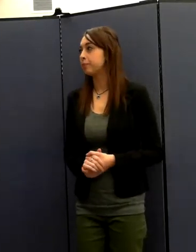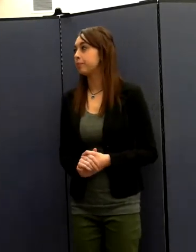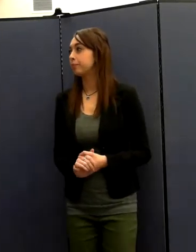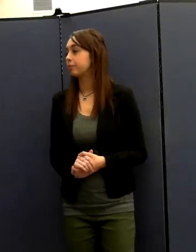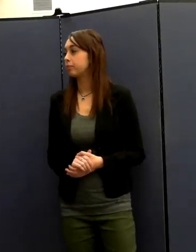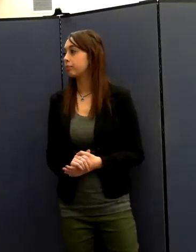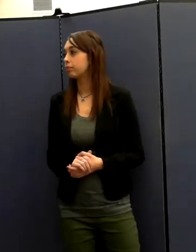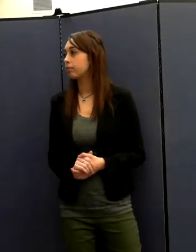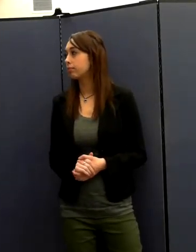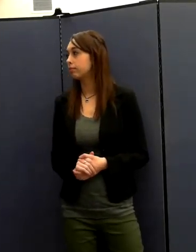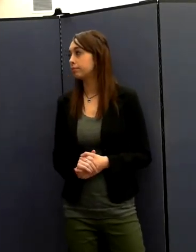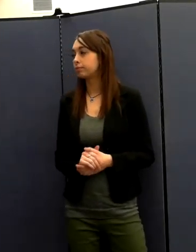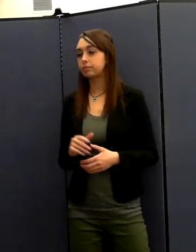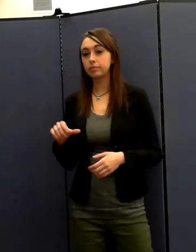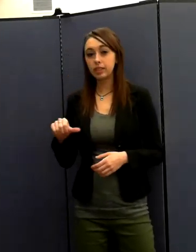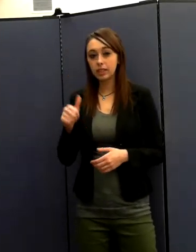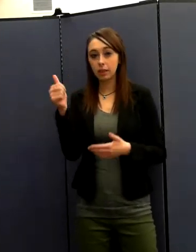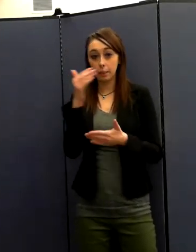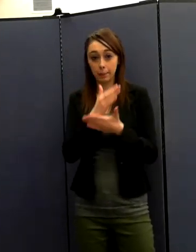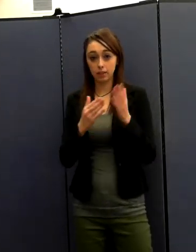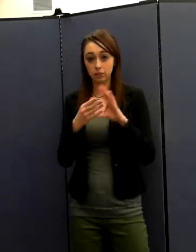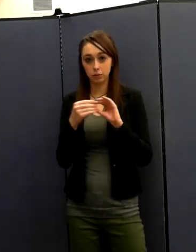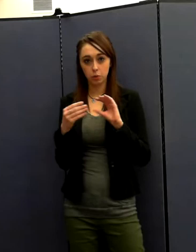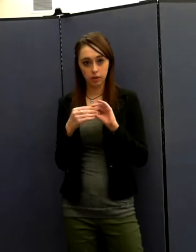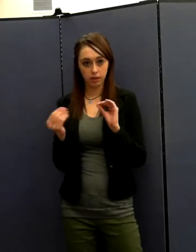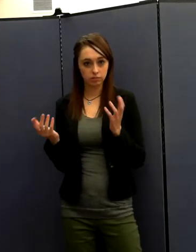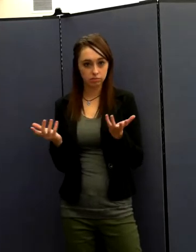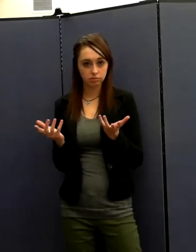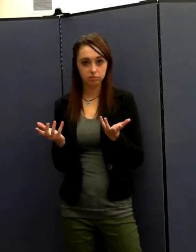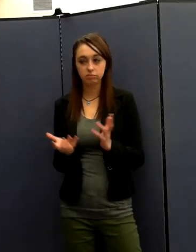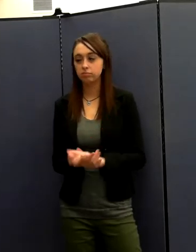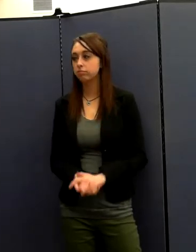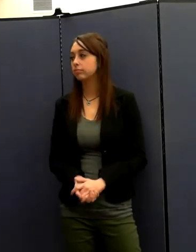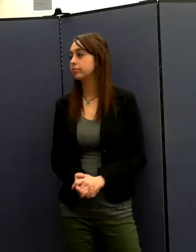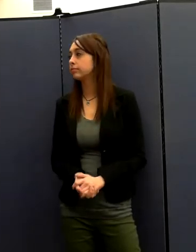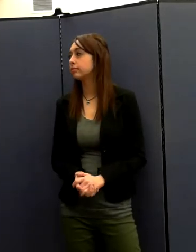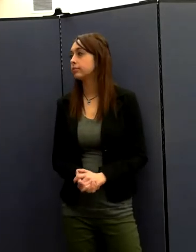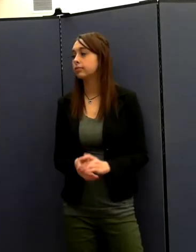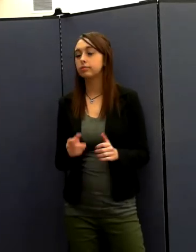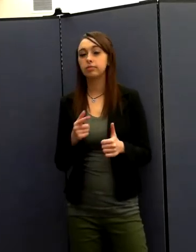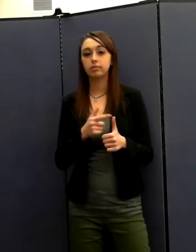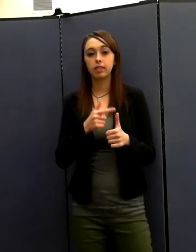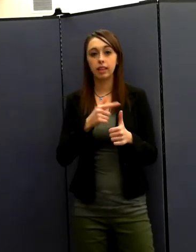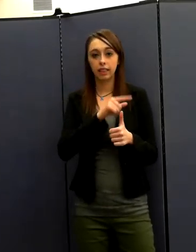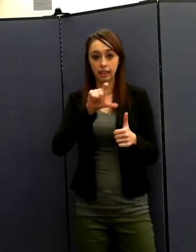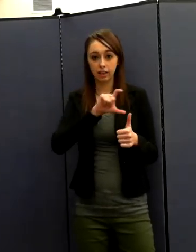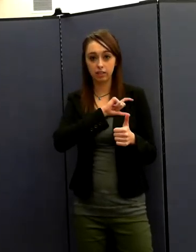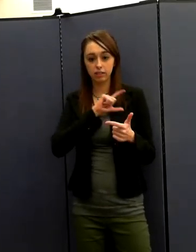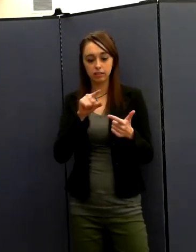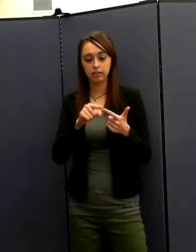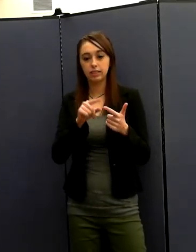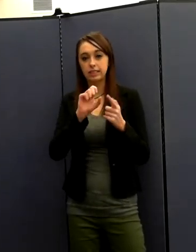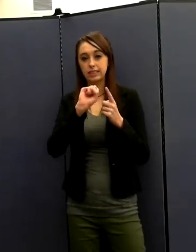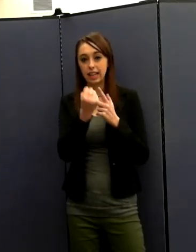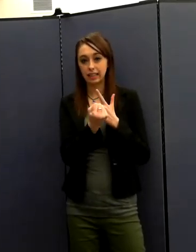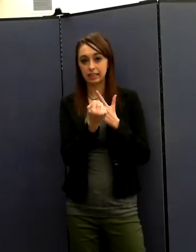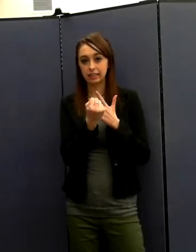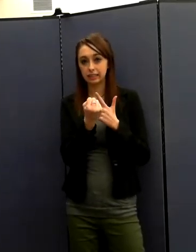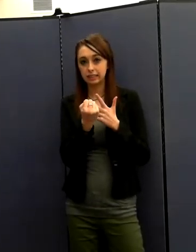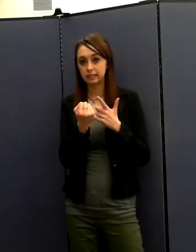All right, what's another part of a story? We've got the characters, we've got the setting. We